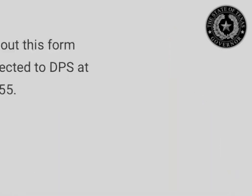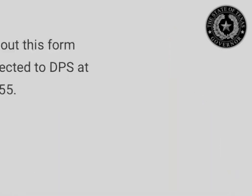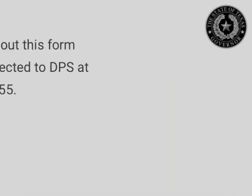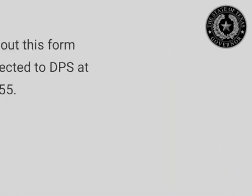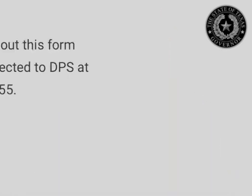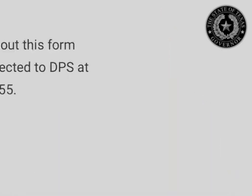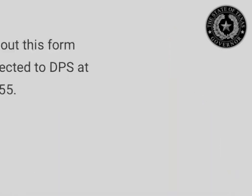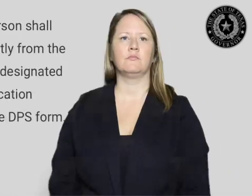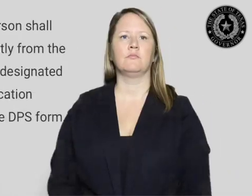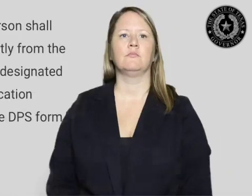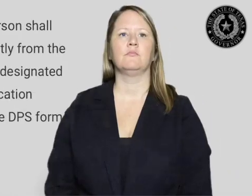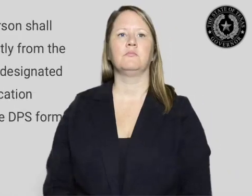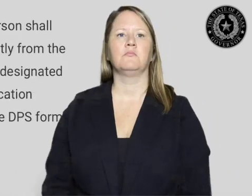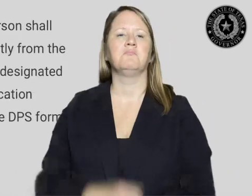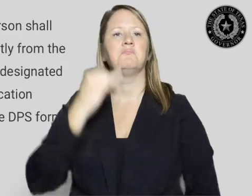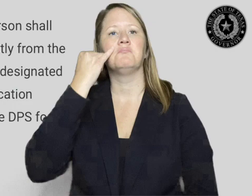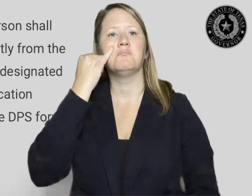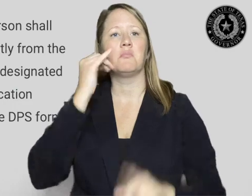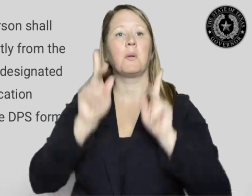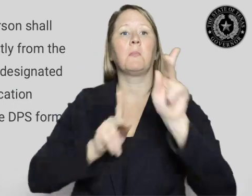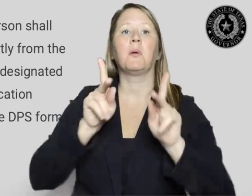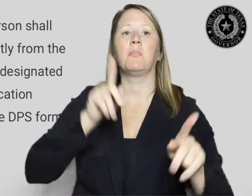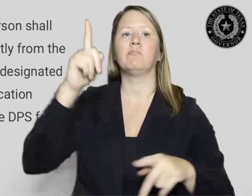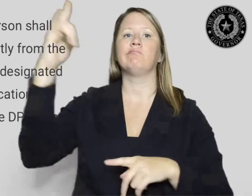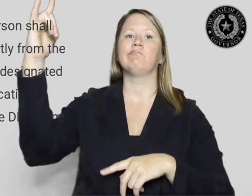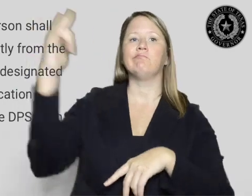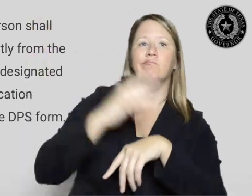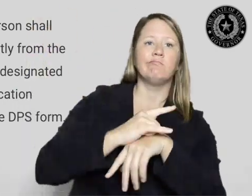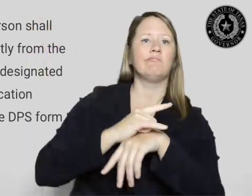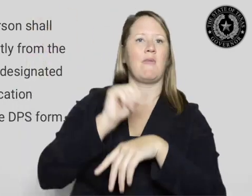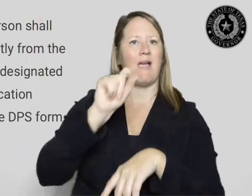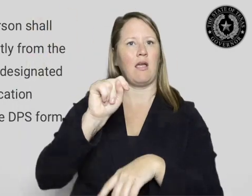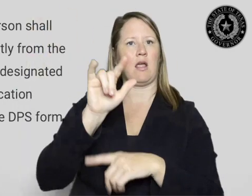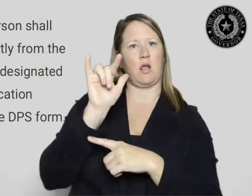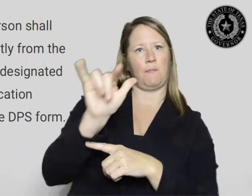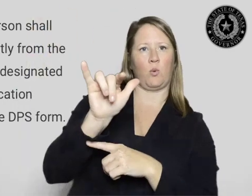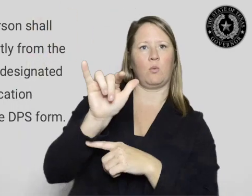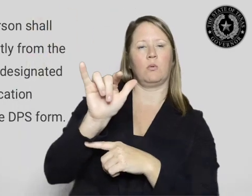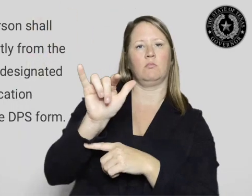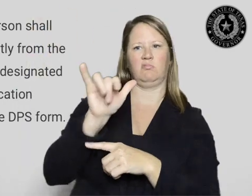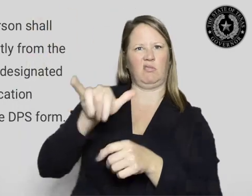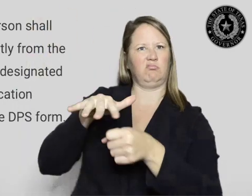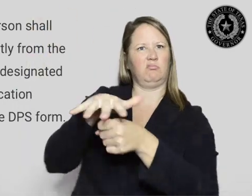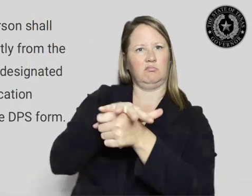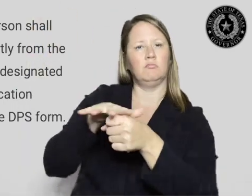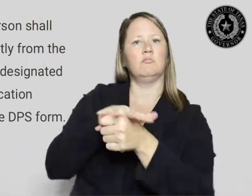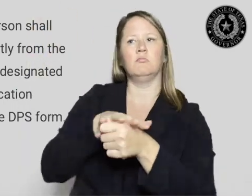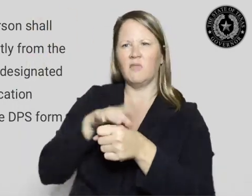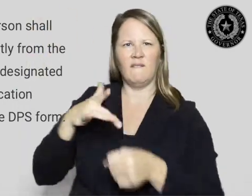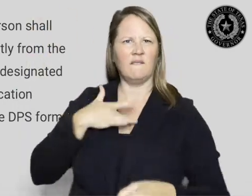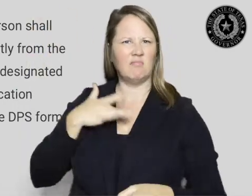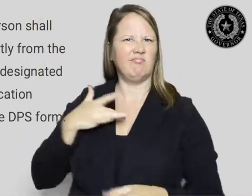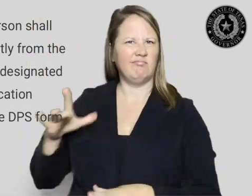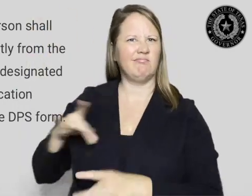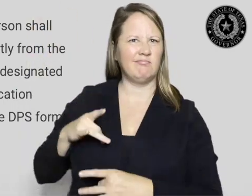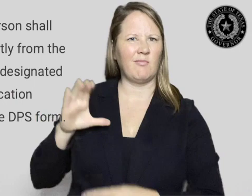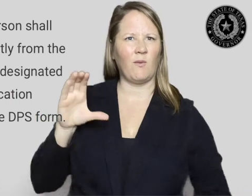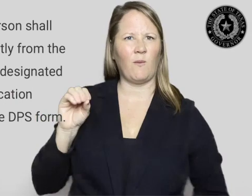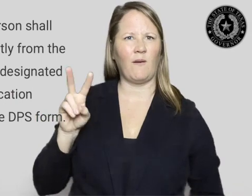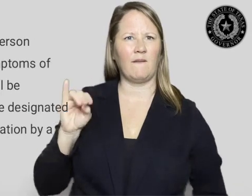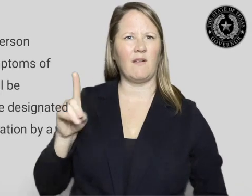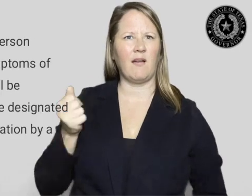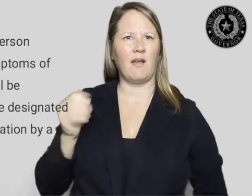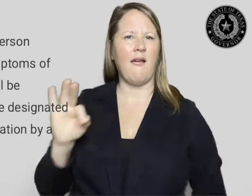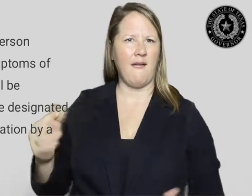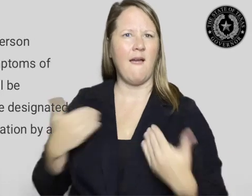800-525-5555. A covered person shall proceed directly from the airport to the designated quarantine location entered on the